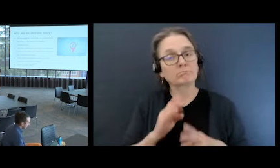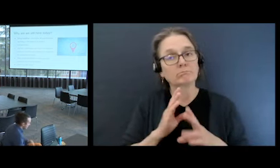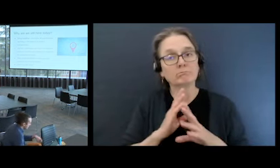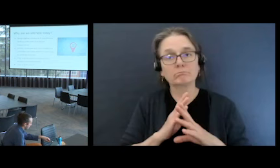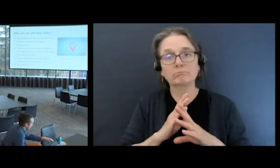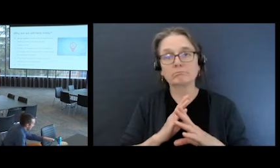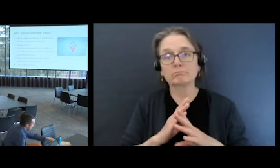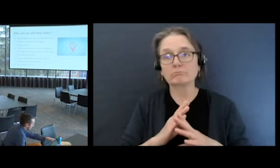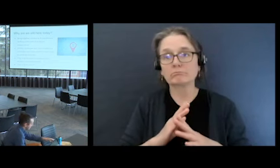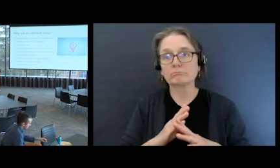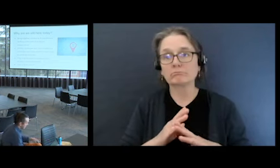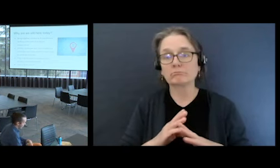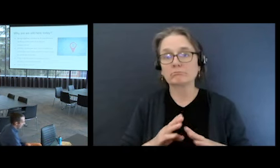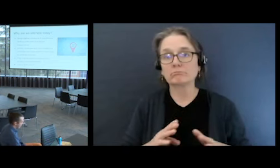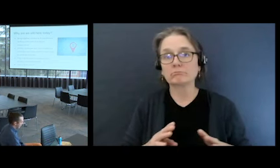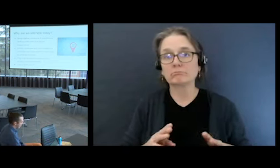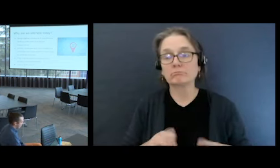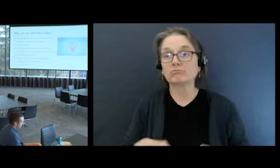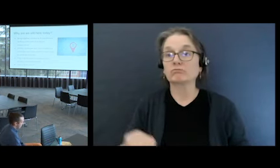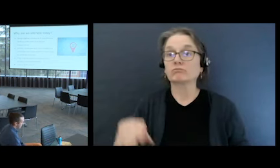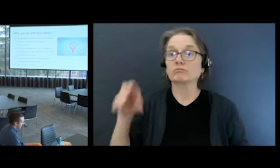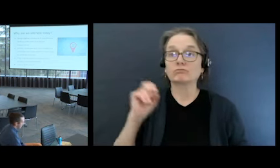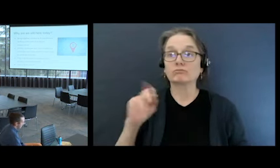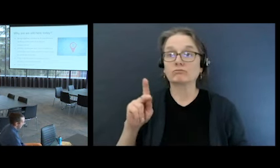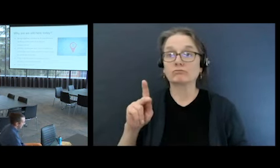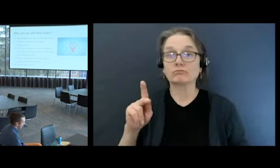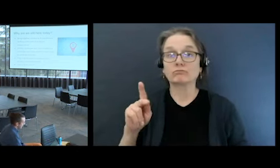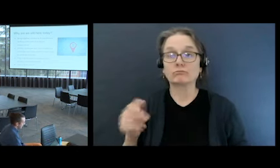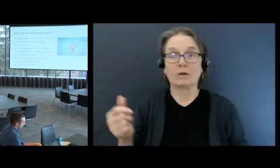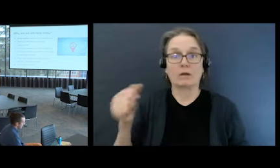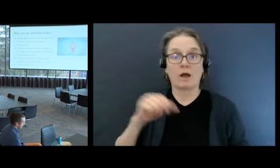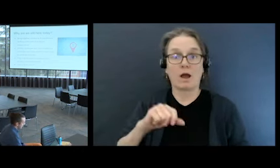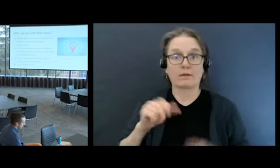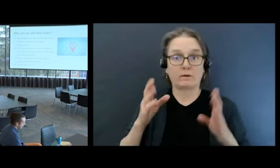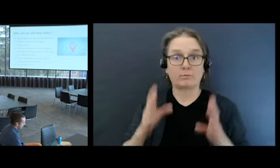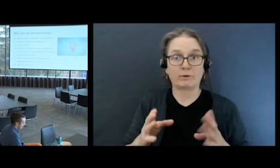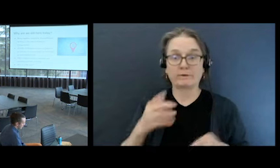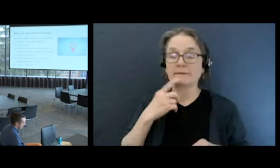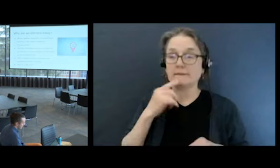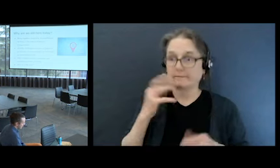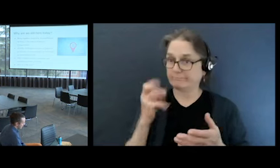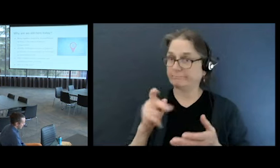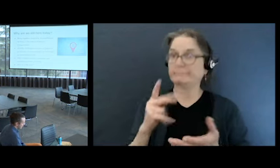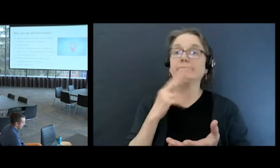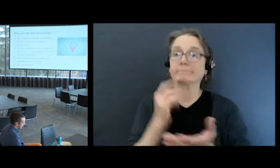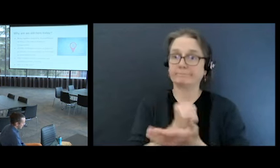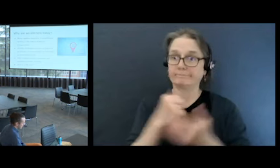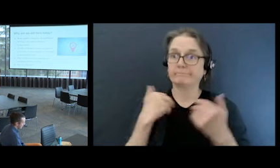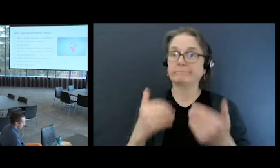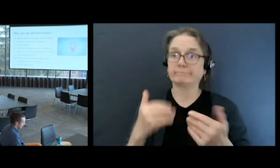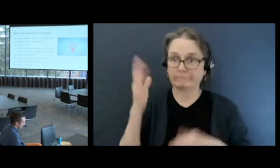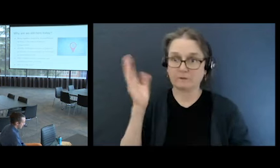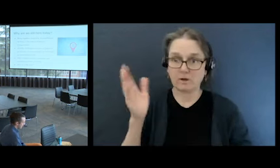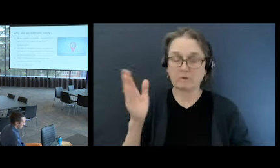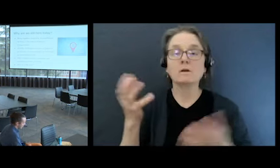Well, I guess I'll be giving a talk. Turn around here. I wanted to discuss ADA,